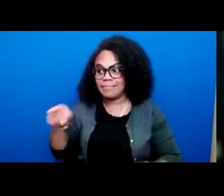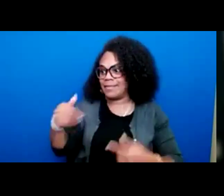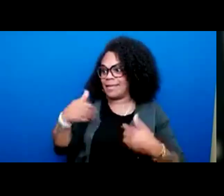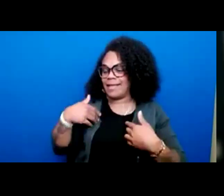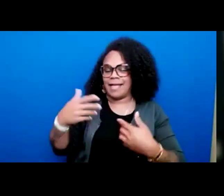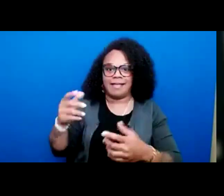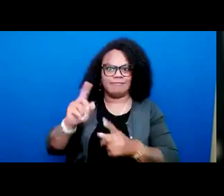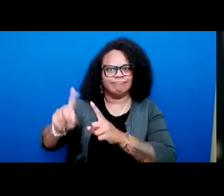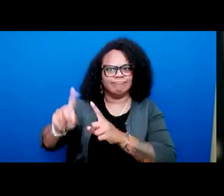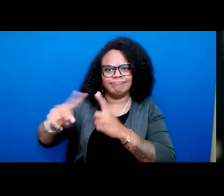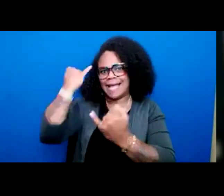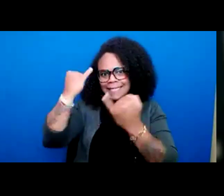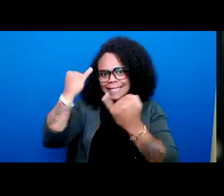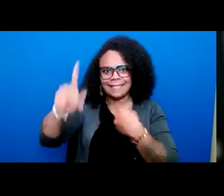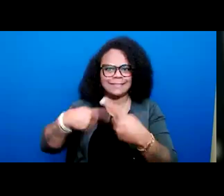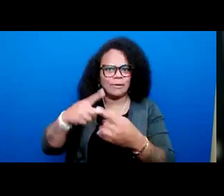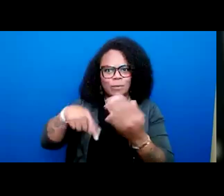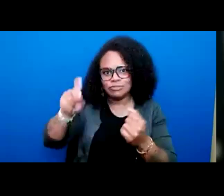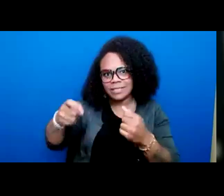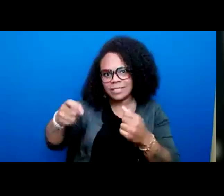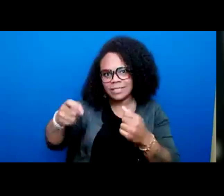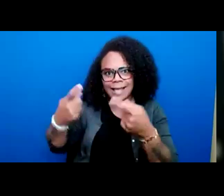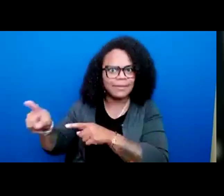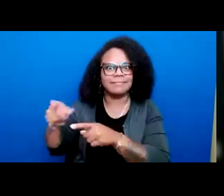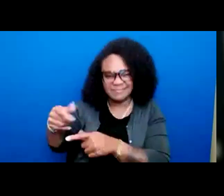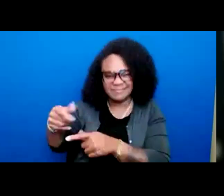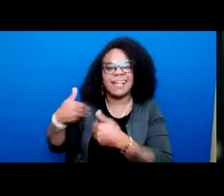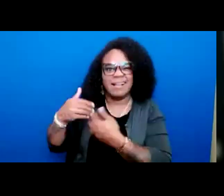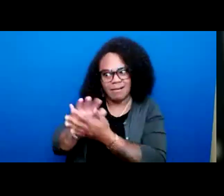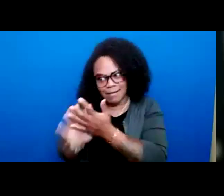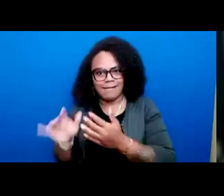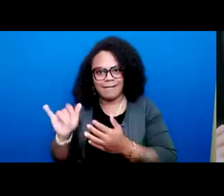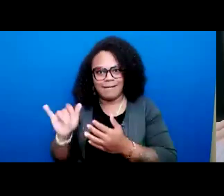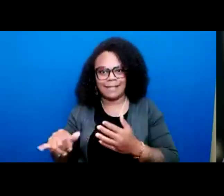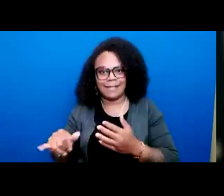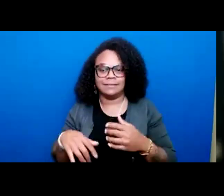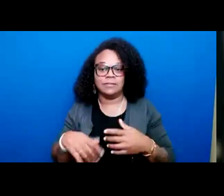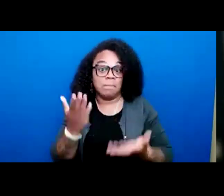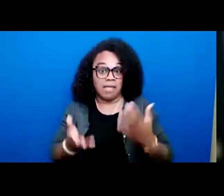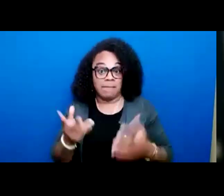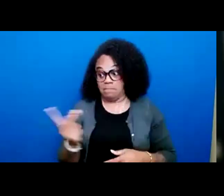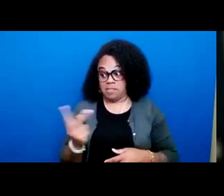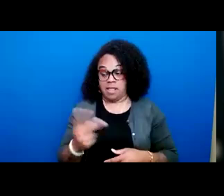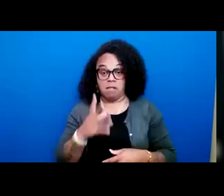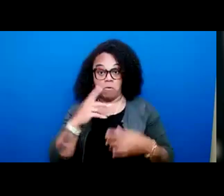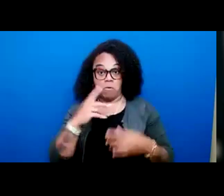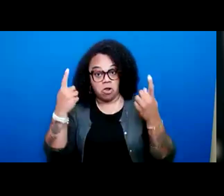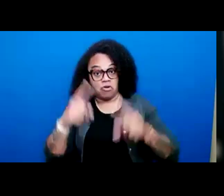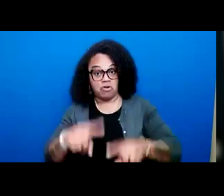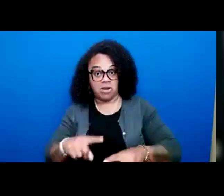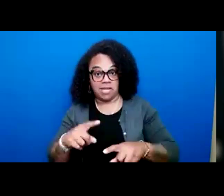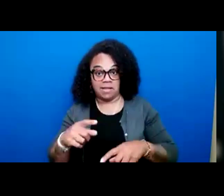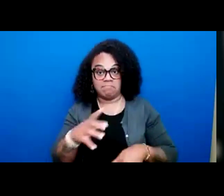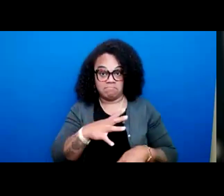to happen. And the partners may decide that, while I'm going to contribute $50,000